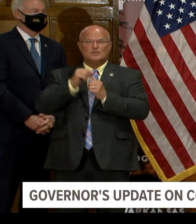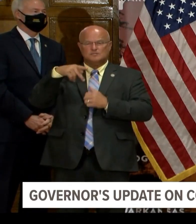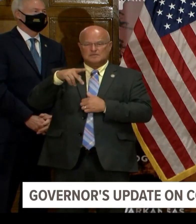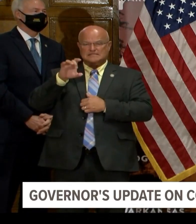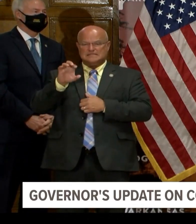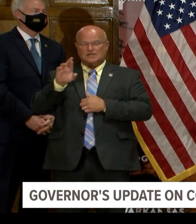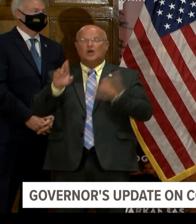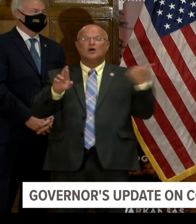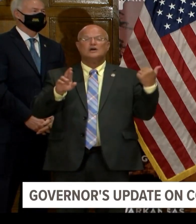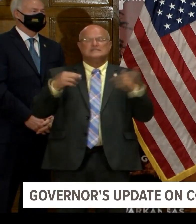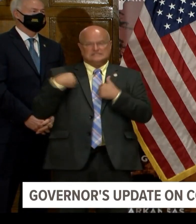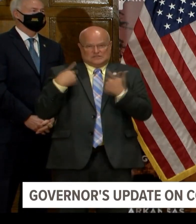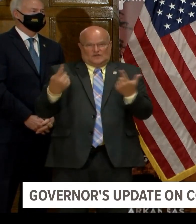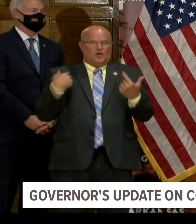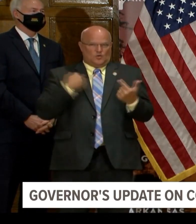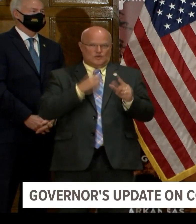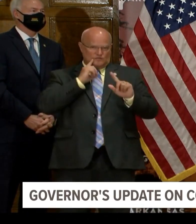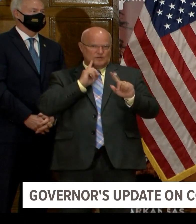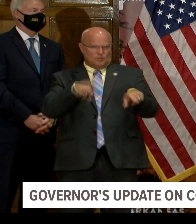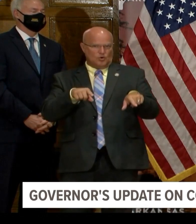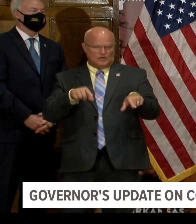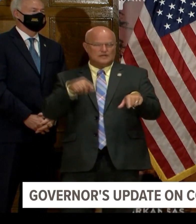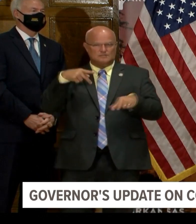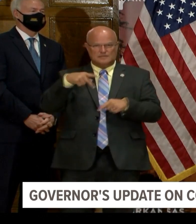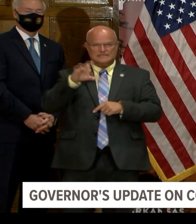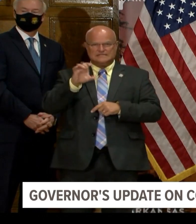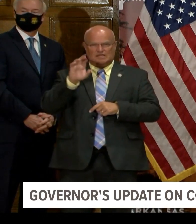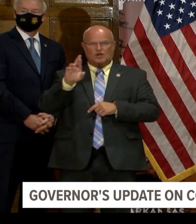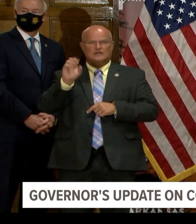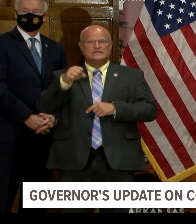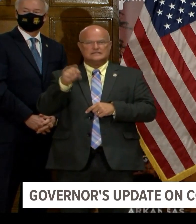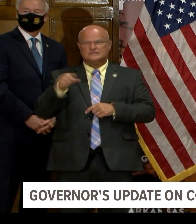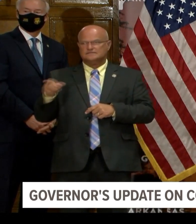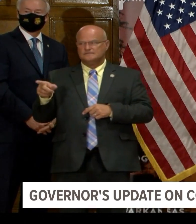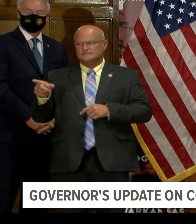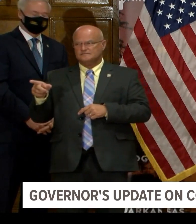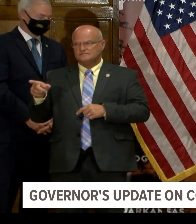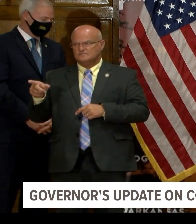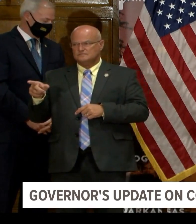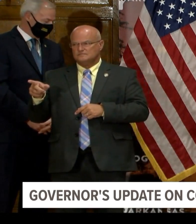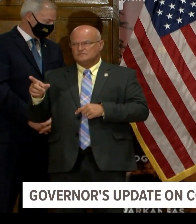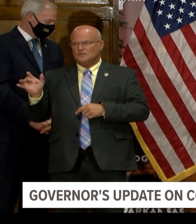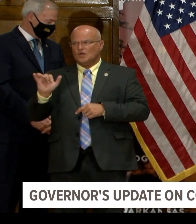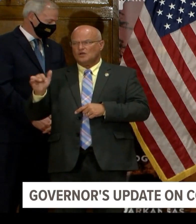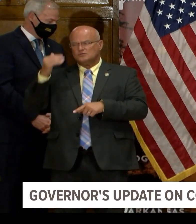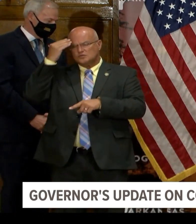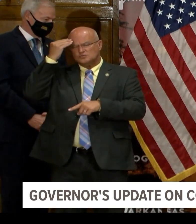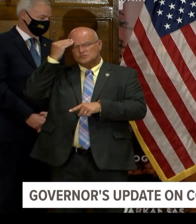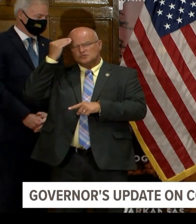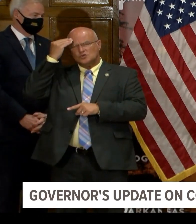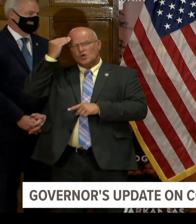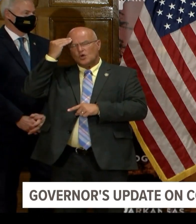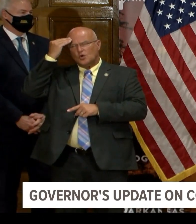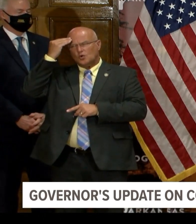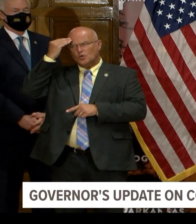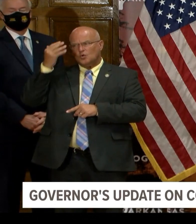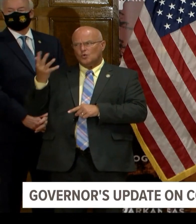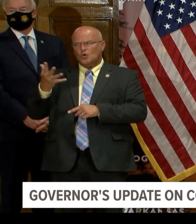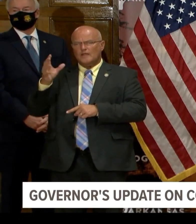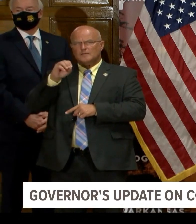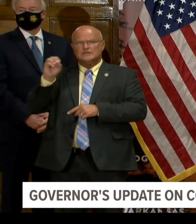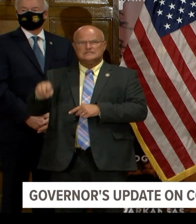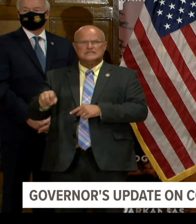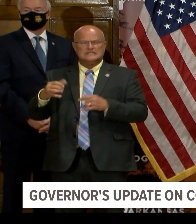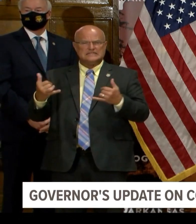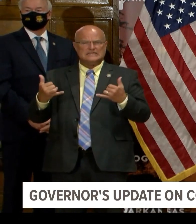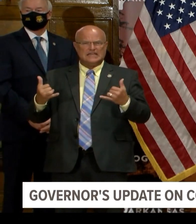we have thus far reported out have been PCR confirmed, yes. And also, do you know what the percentages are